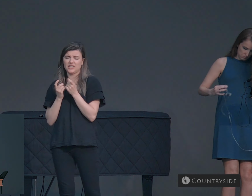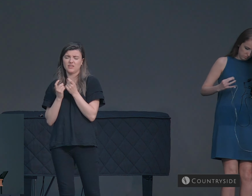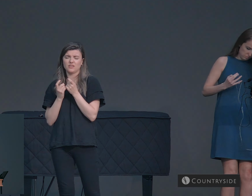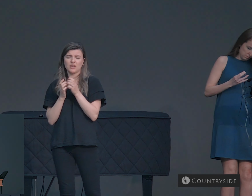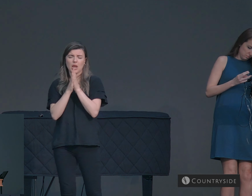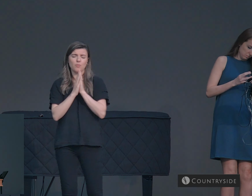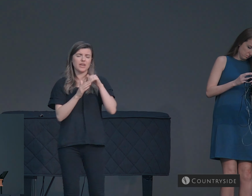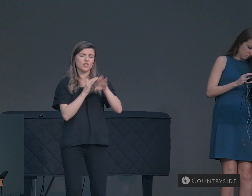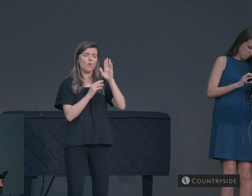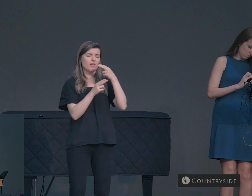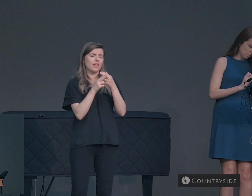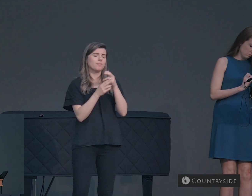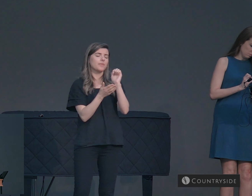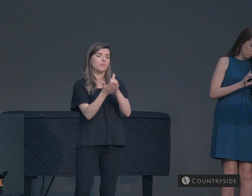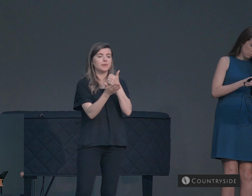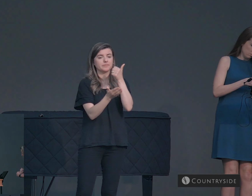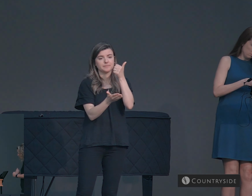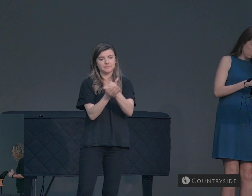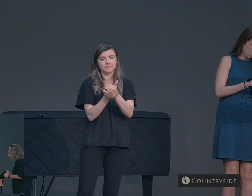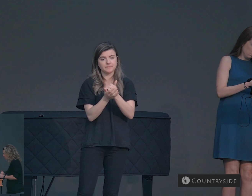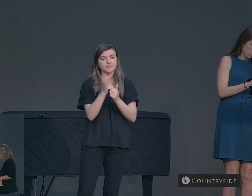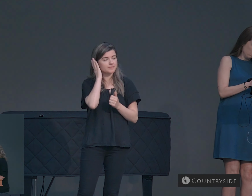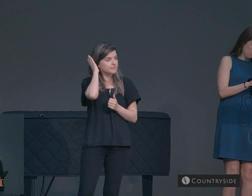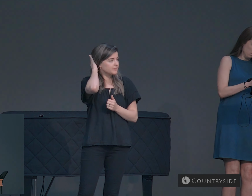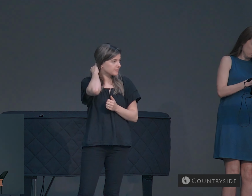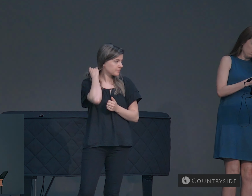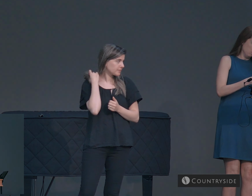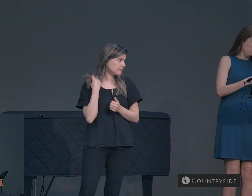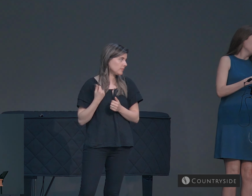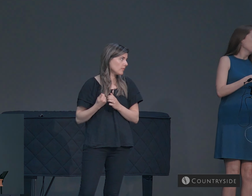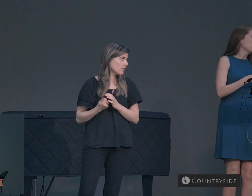this in Jesus' name. Amen.